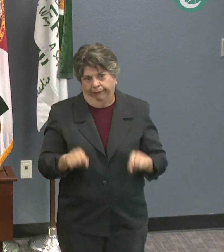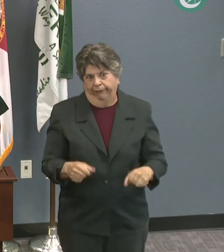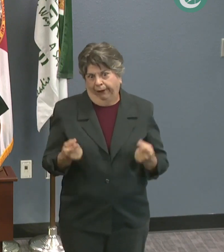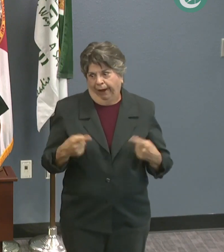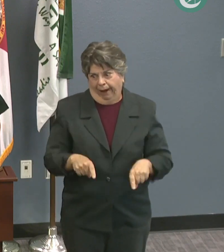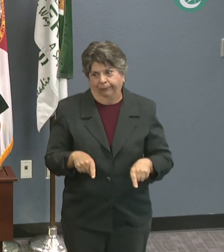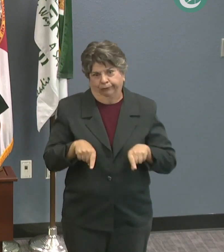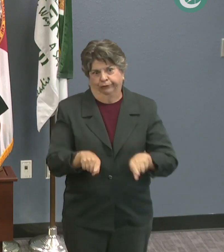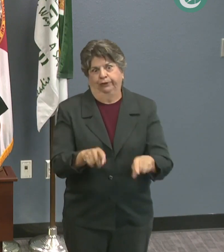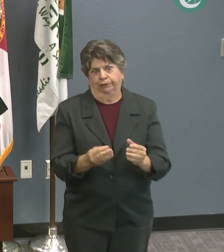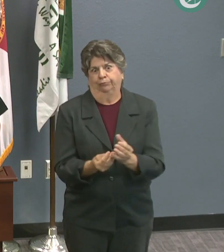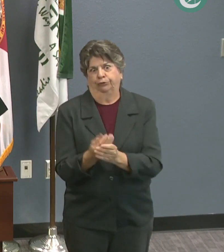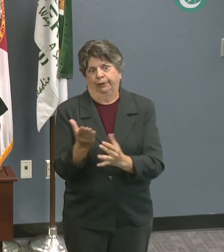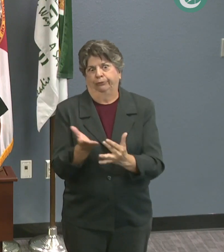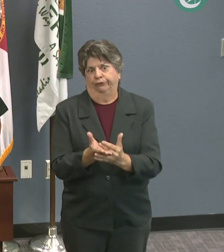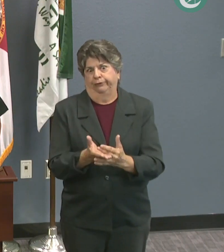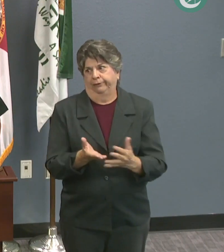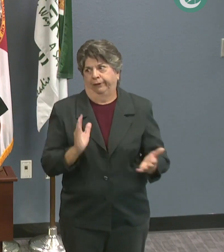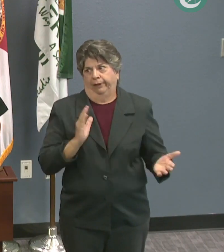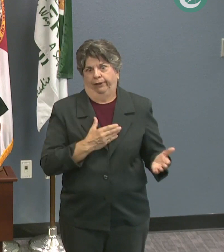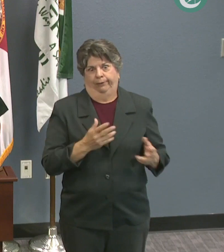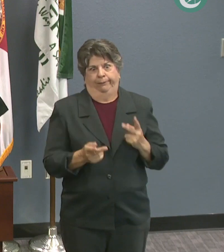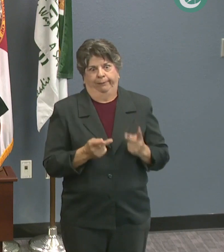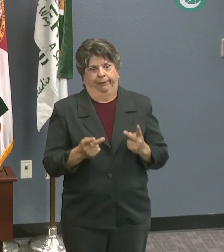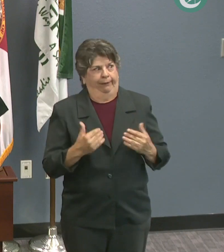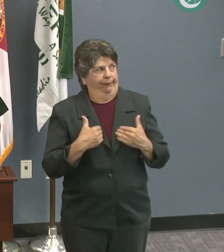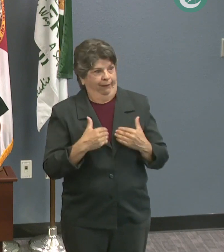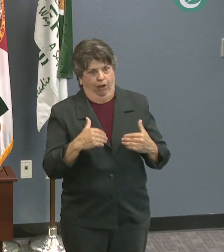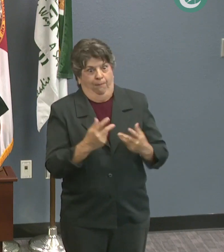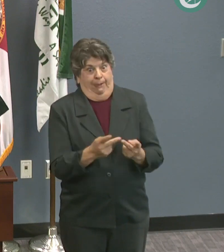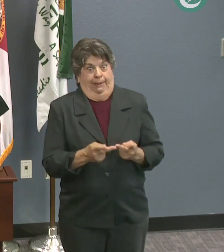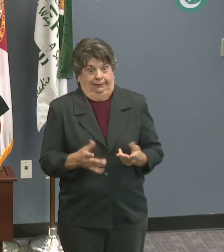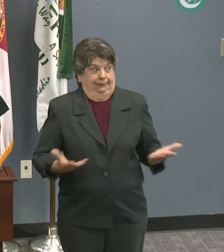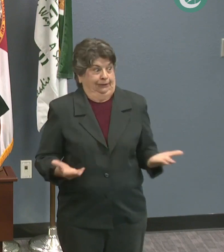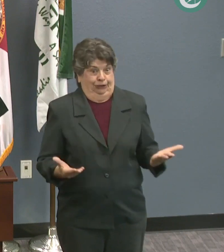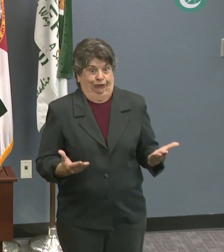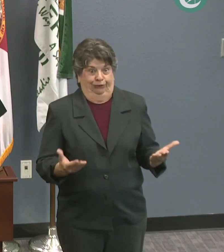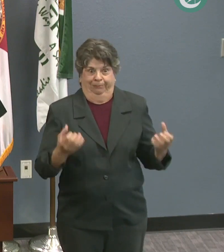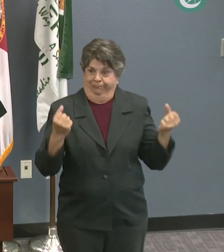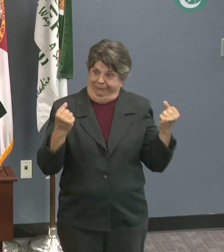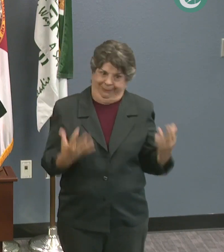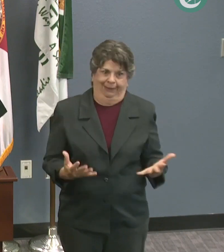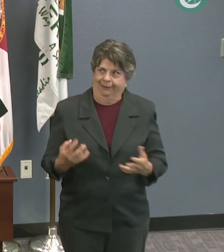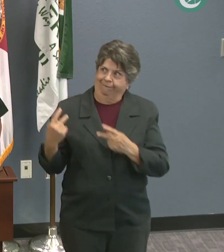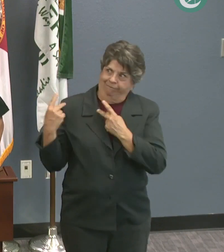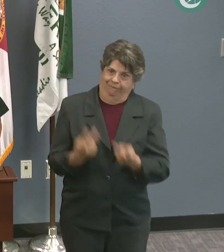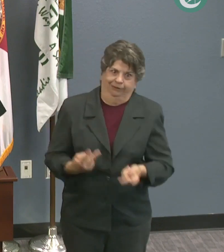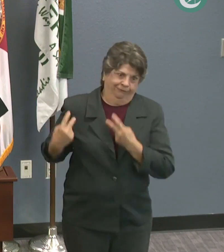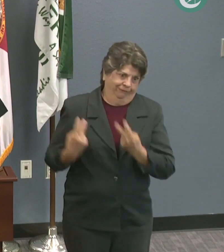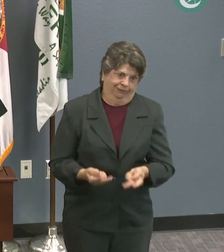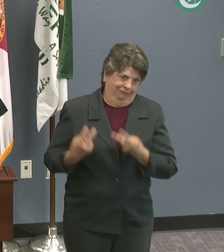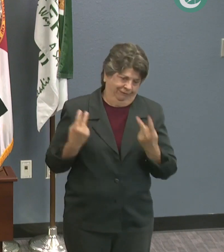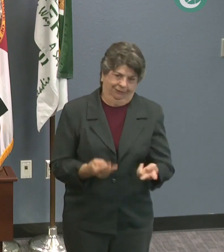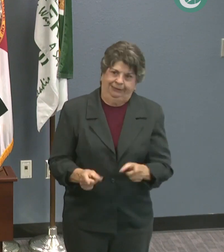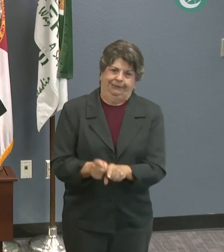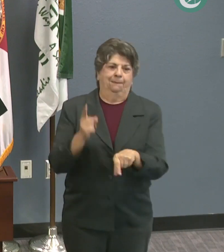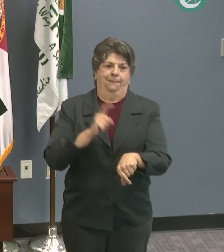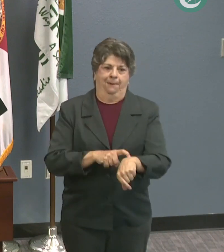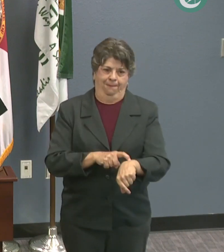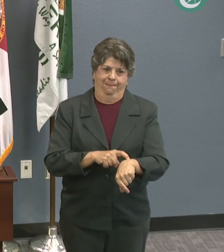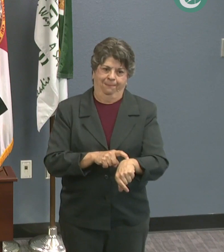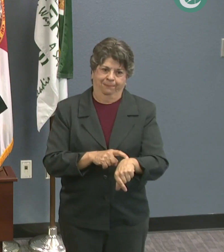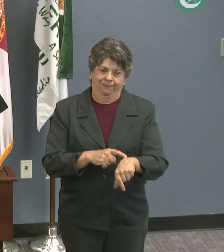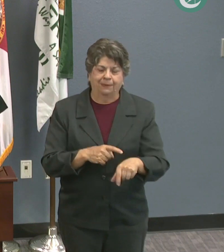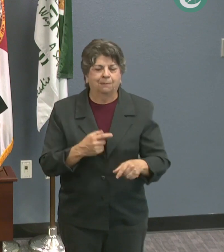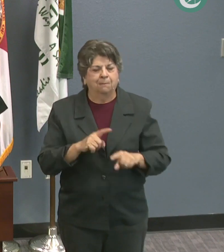are just full of a lot of people and have a lot of tourists. We, at the same time, also need to be mindful